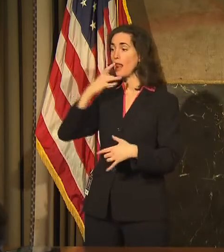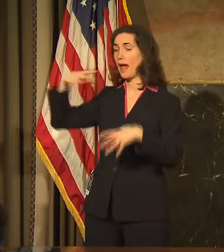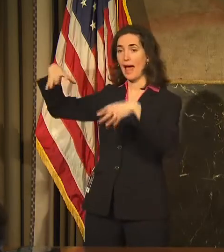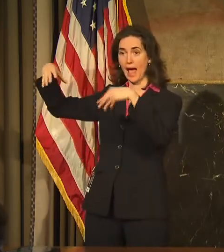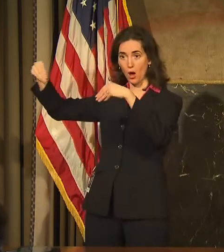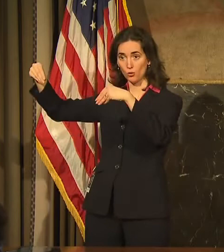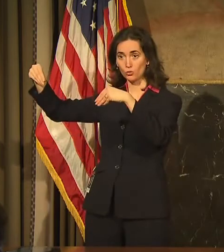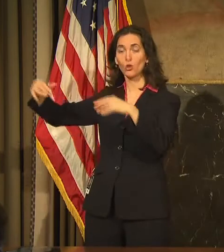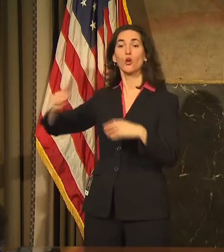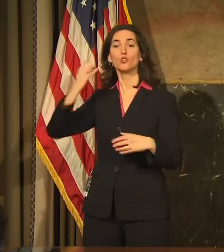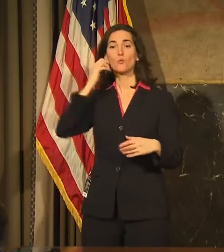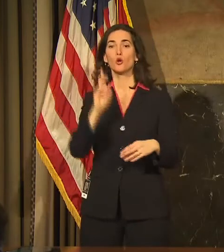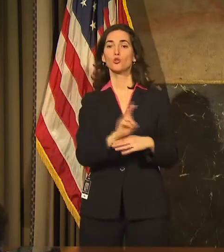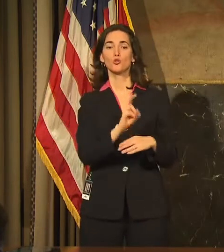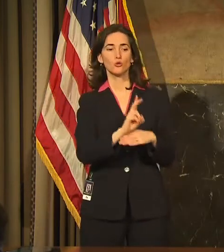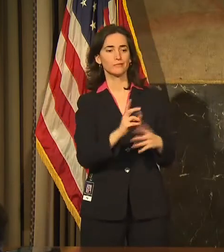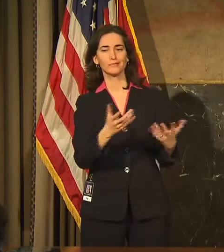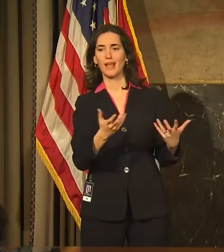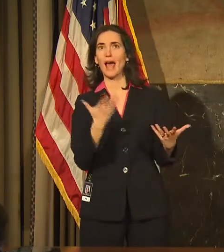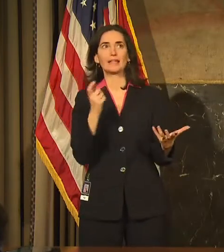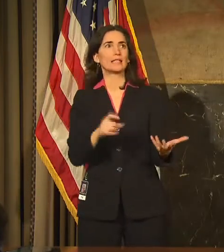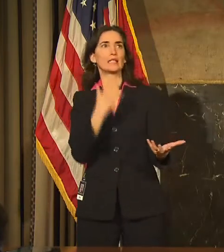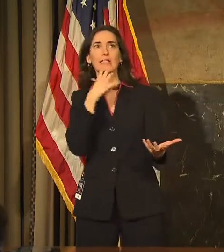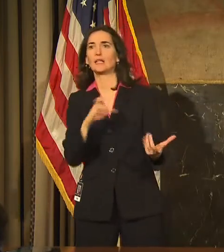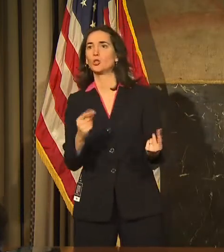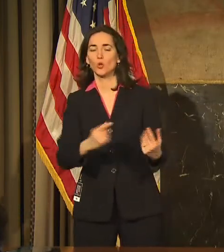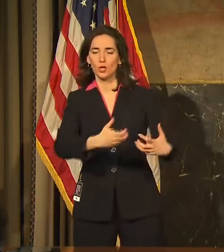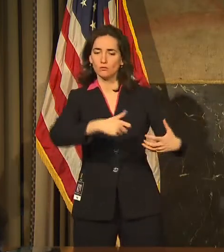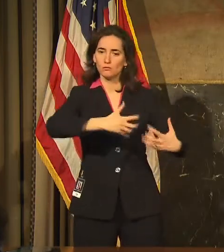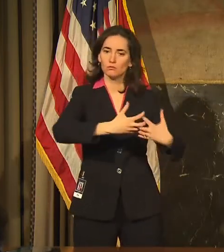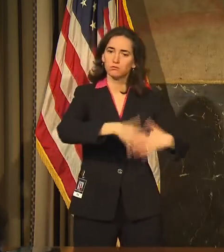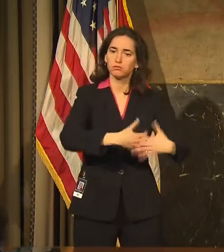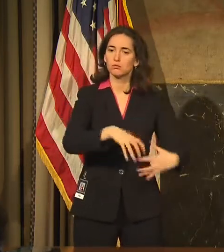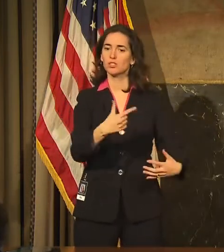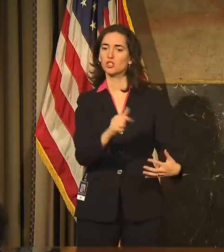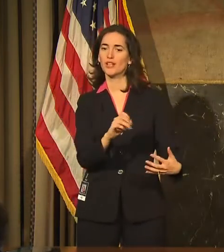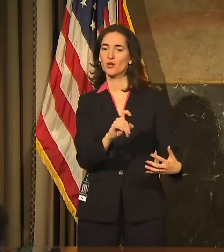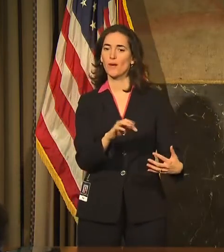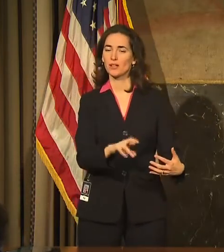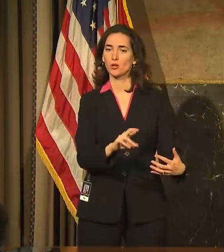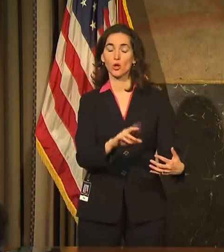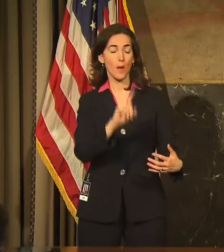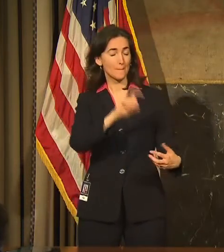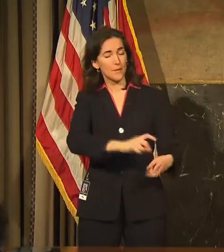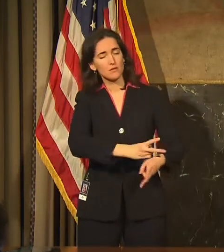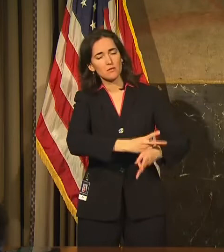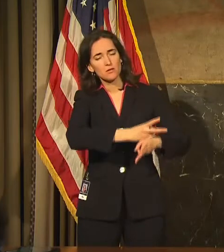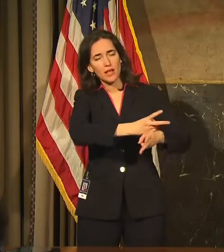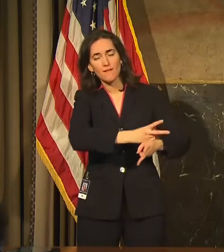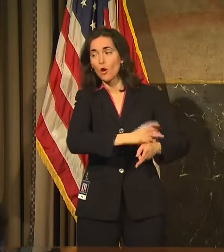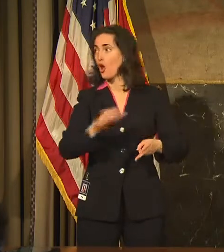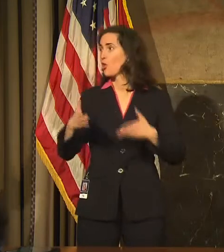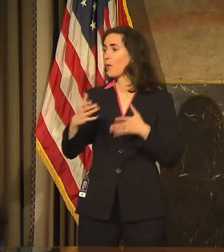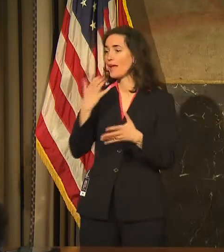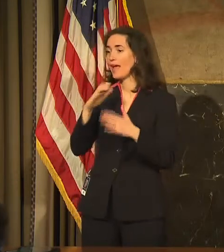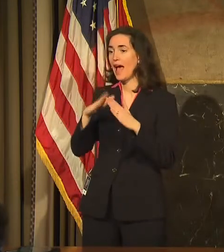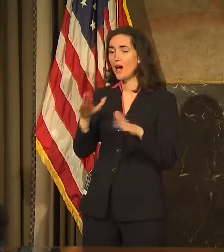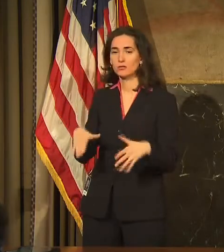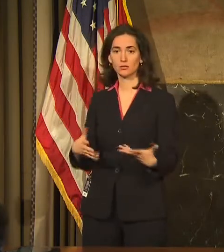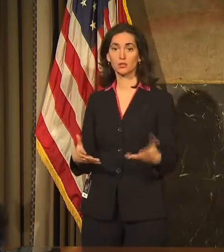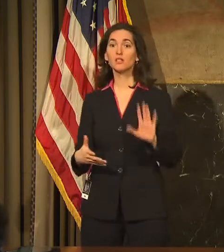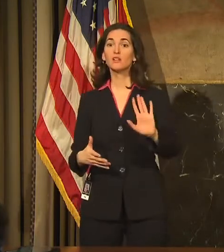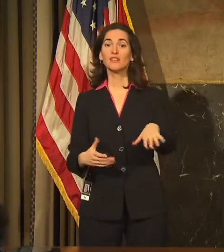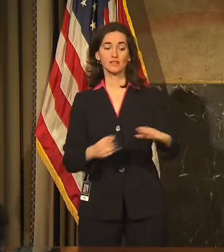generator or alternative heating devices, they have to be very, very careful. Carbon monoxide is completely